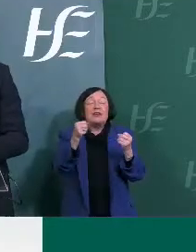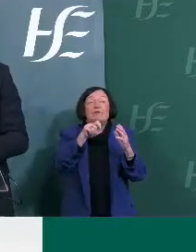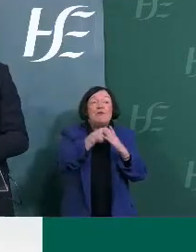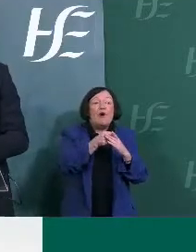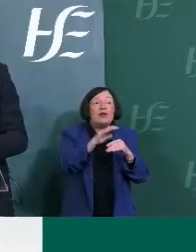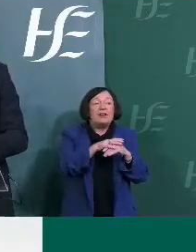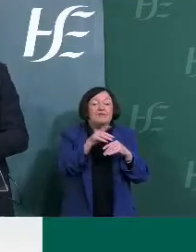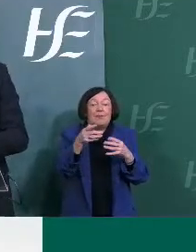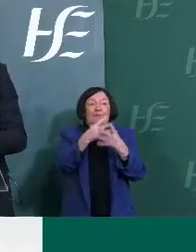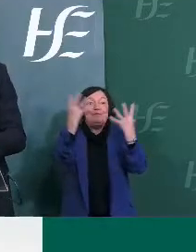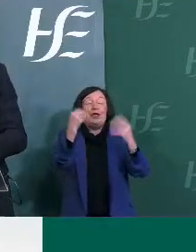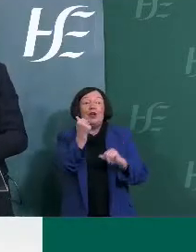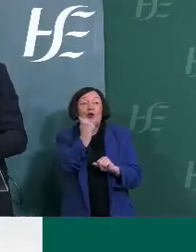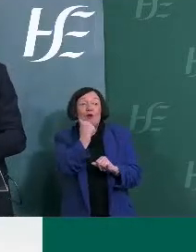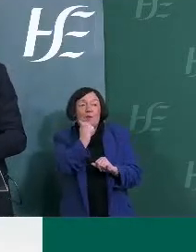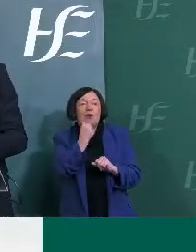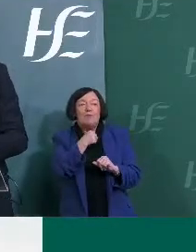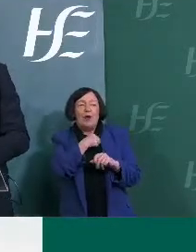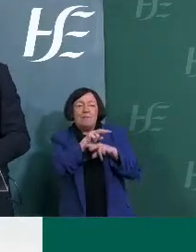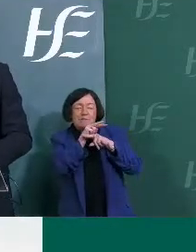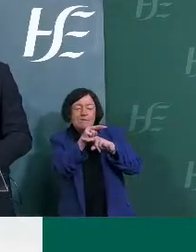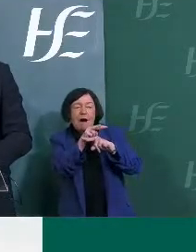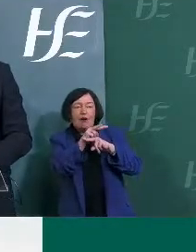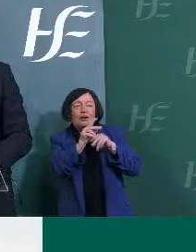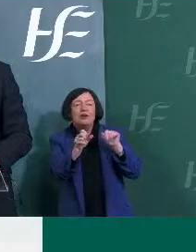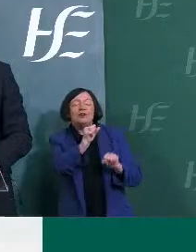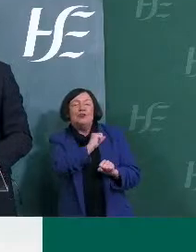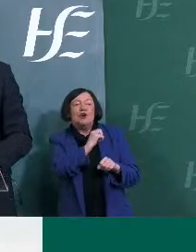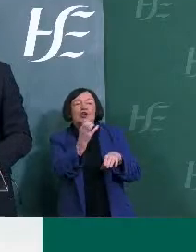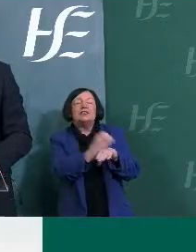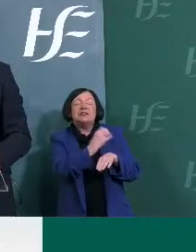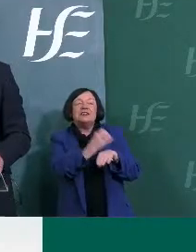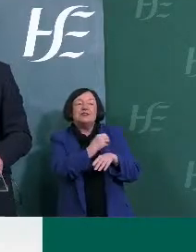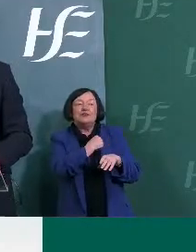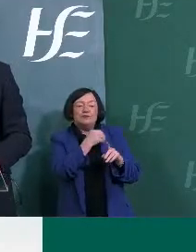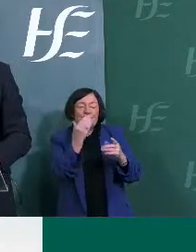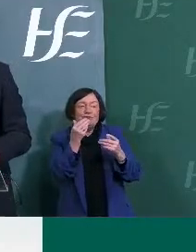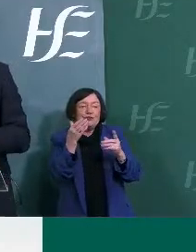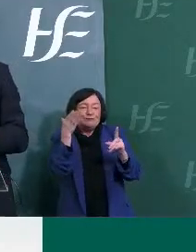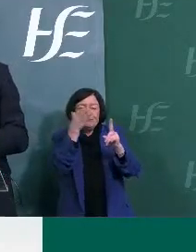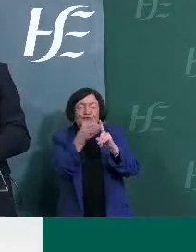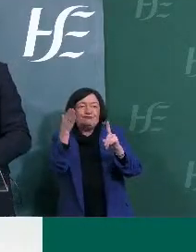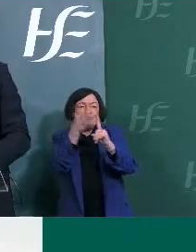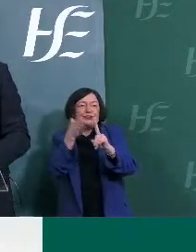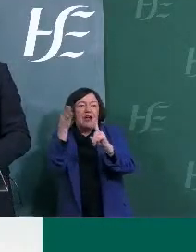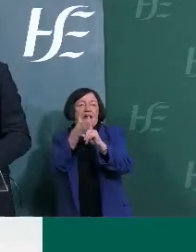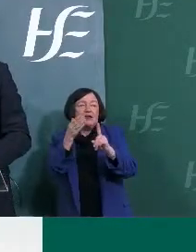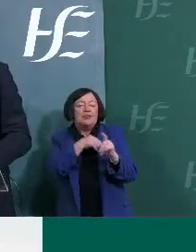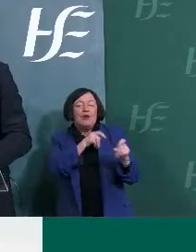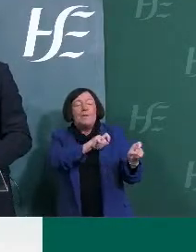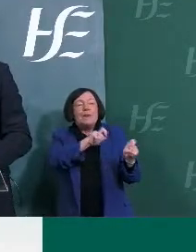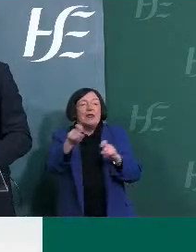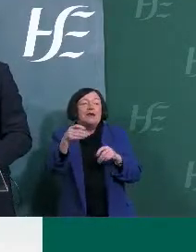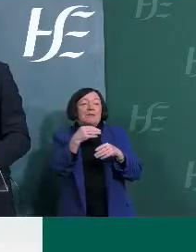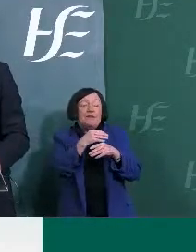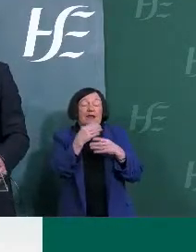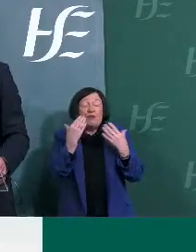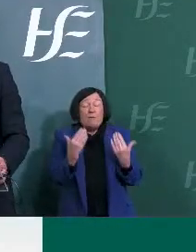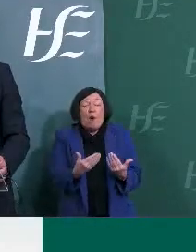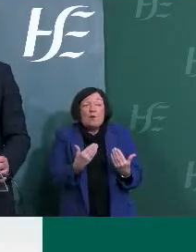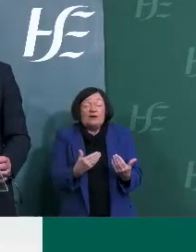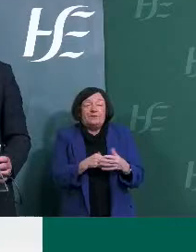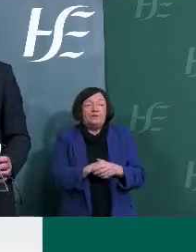terms of a magic number, but obviously we monitor that to make sure that we're continuing to hit our targets, which we're continuing to maintain by and large at the